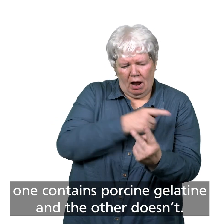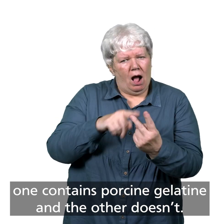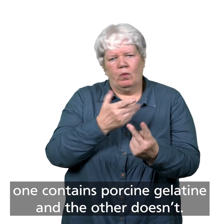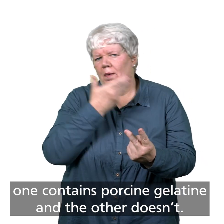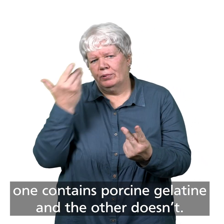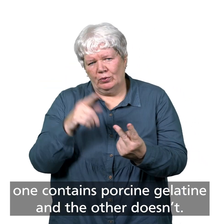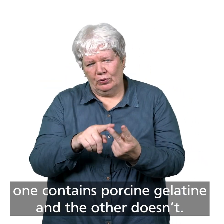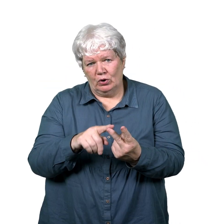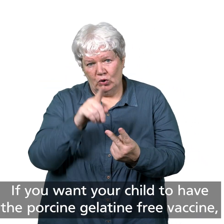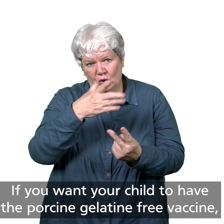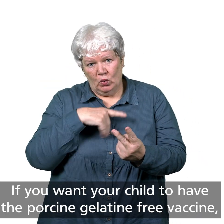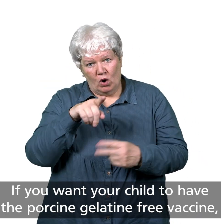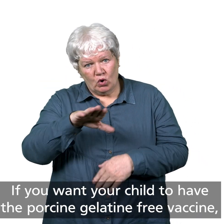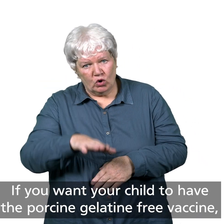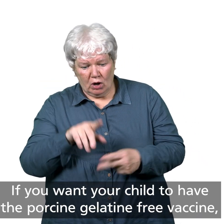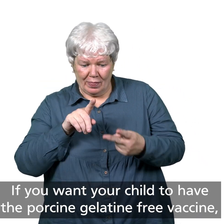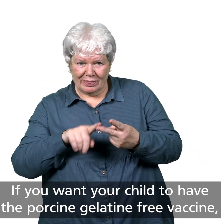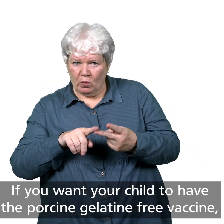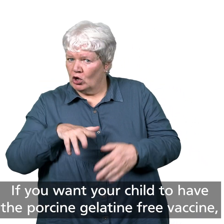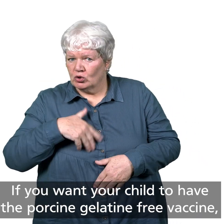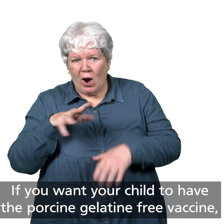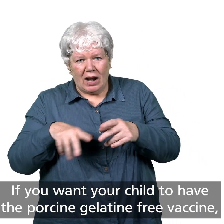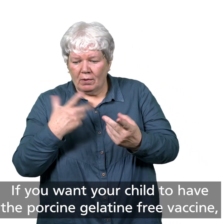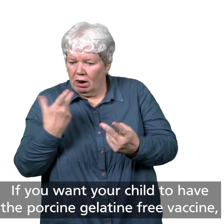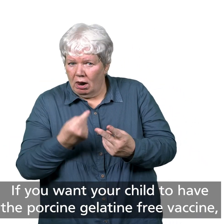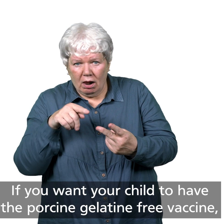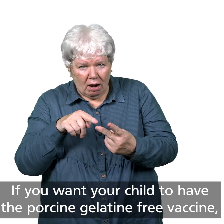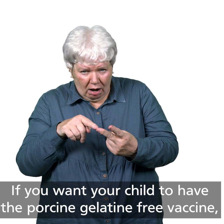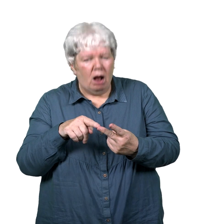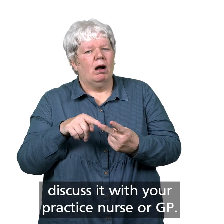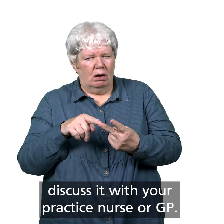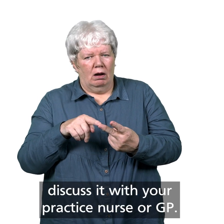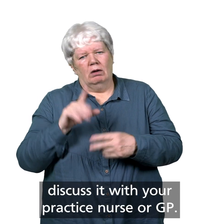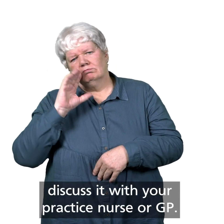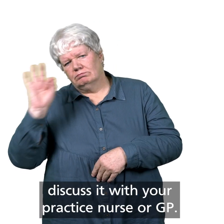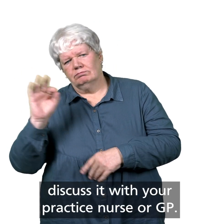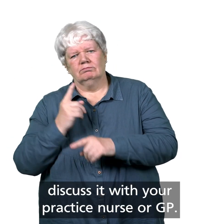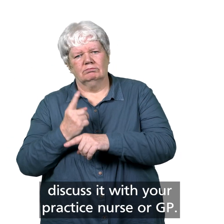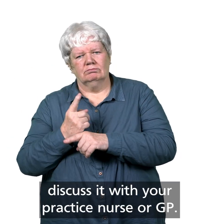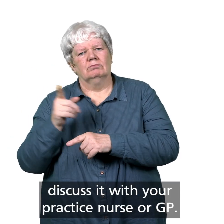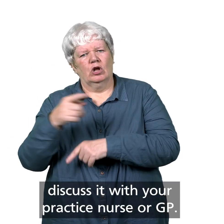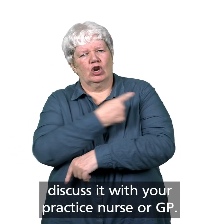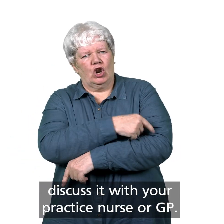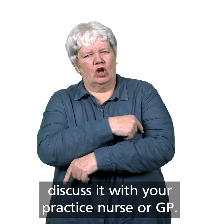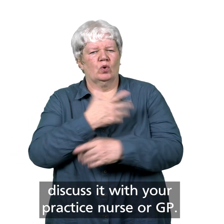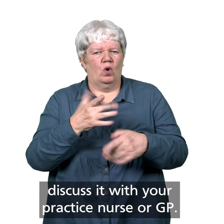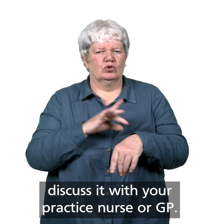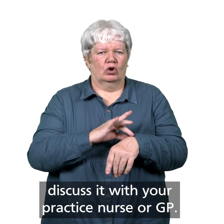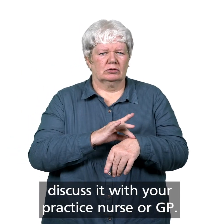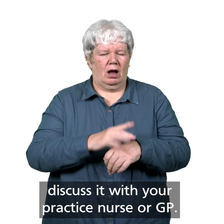porcine gelatine and the other doesn't. If you want your child to have the porcine gelatine-free vaccine, discuss it with your practice nurse or